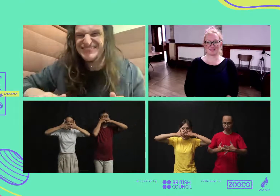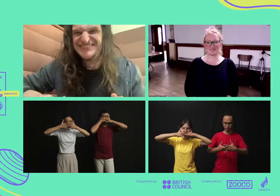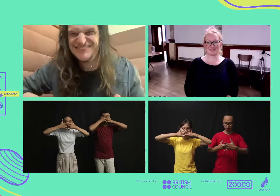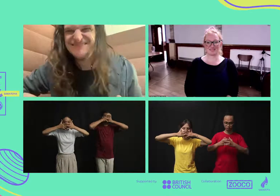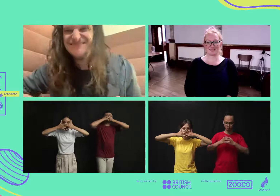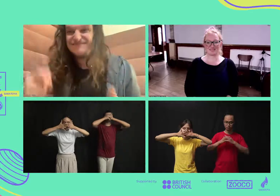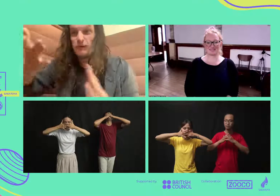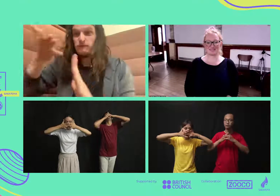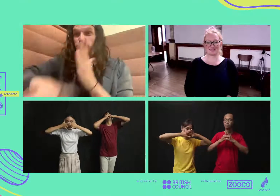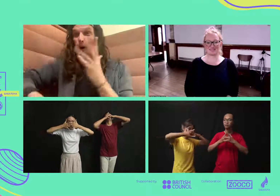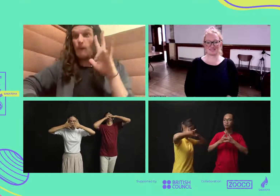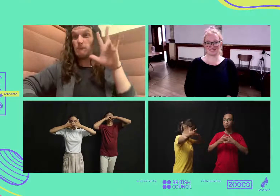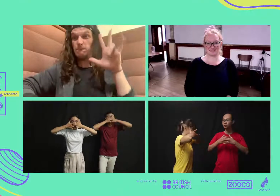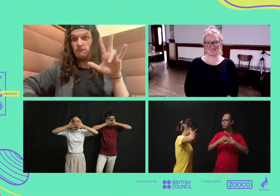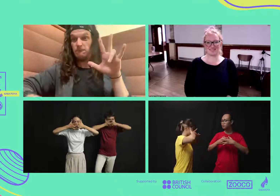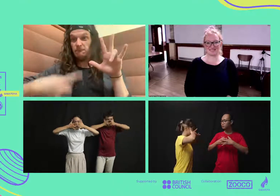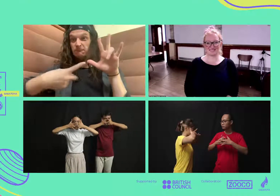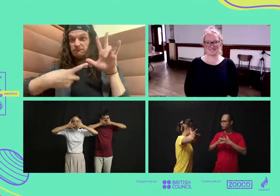Great, great.